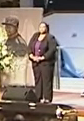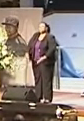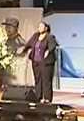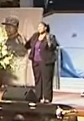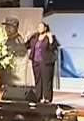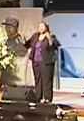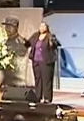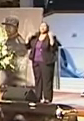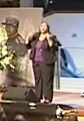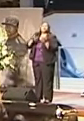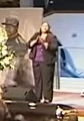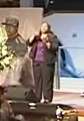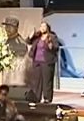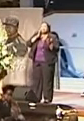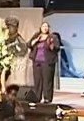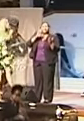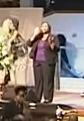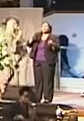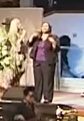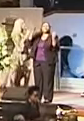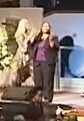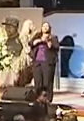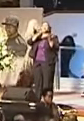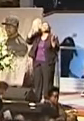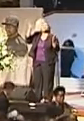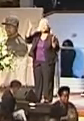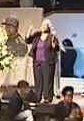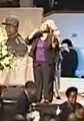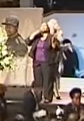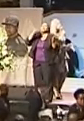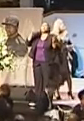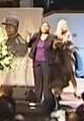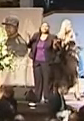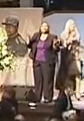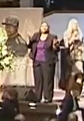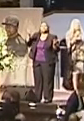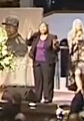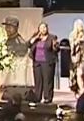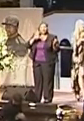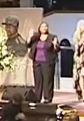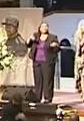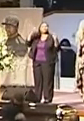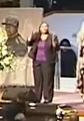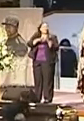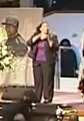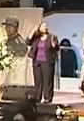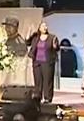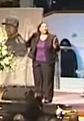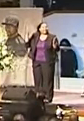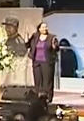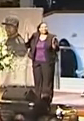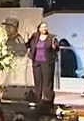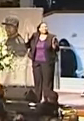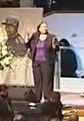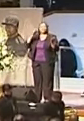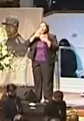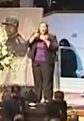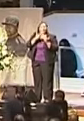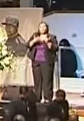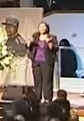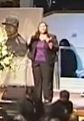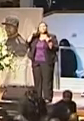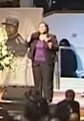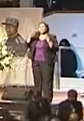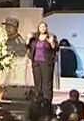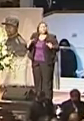Come on. To God be the glory. Come on, somebody say it to your neighbor. To God be the glory. What the devil means